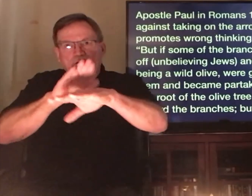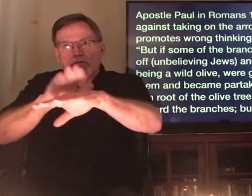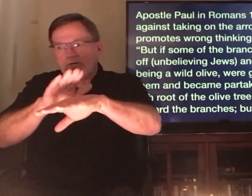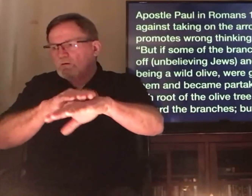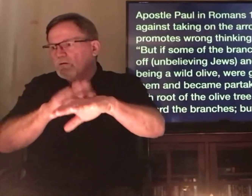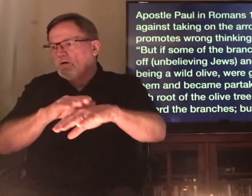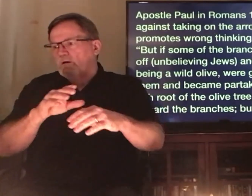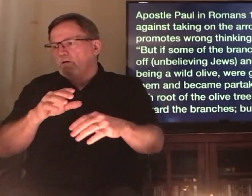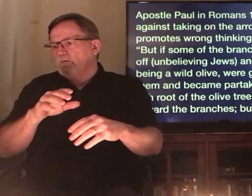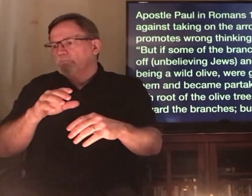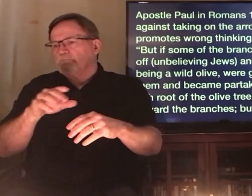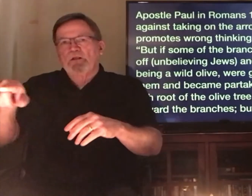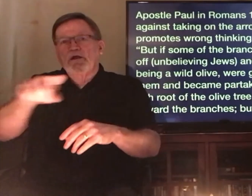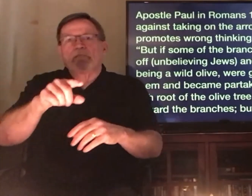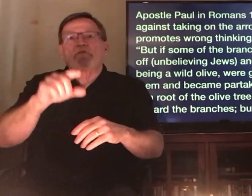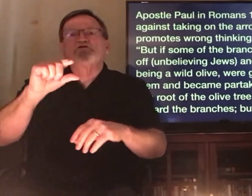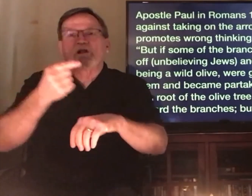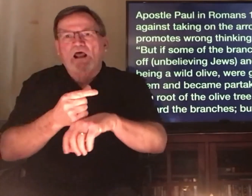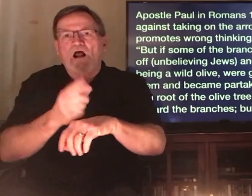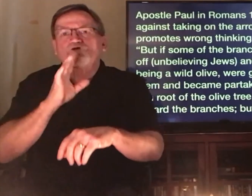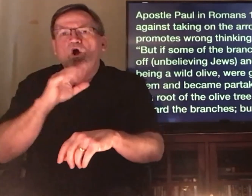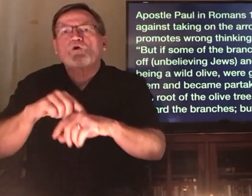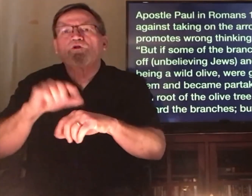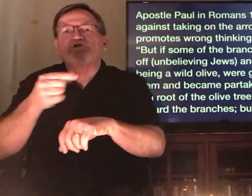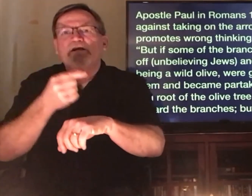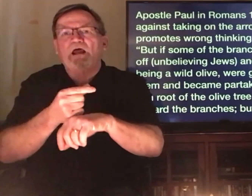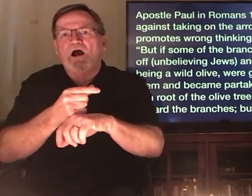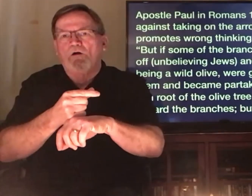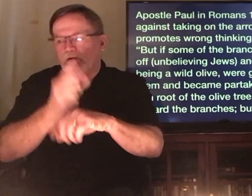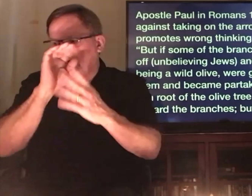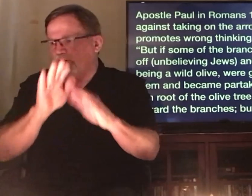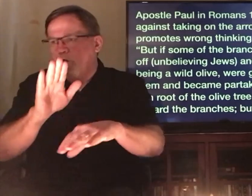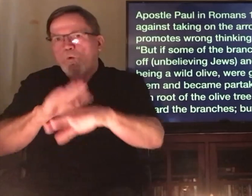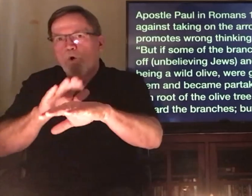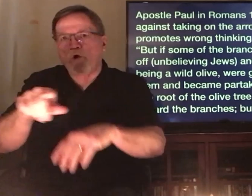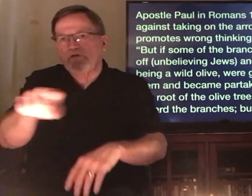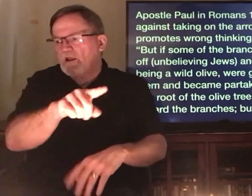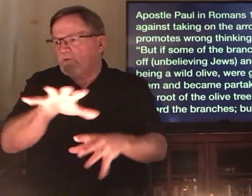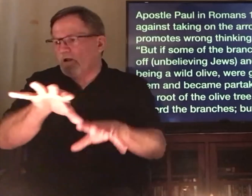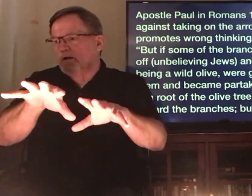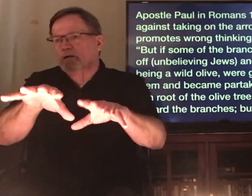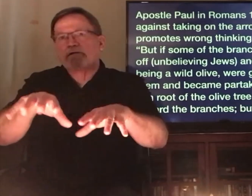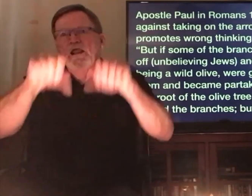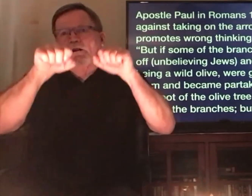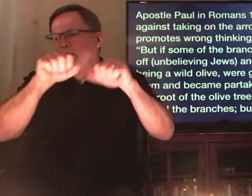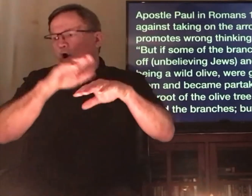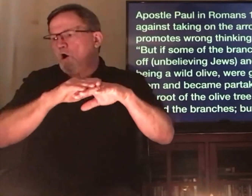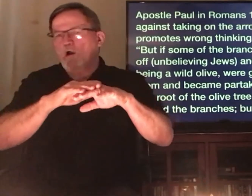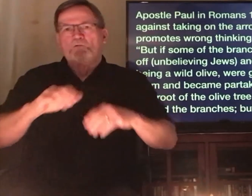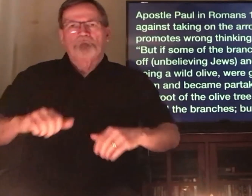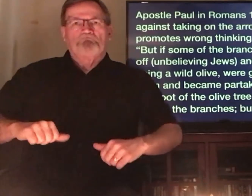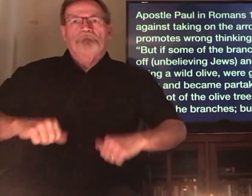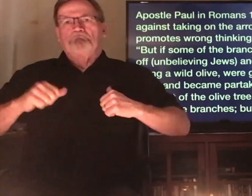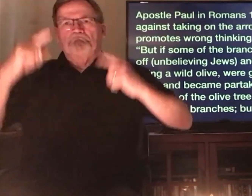Christians believe in replacement theology, meaning what they